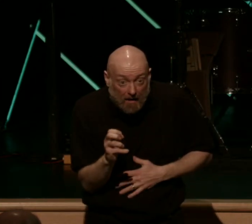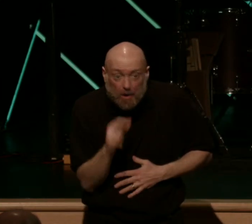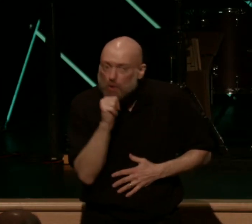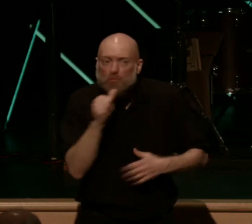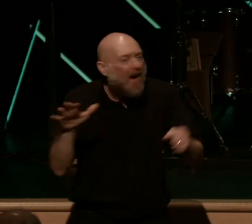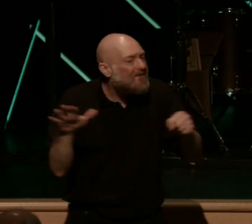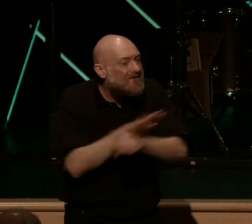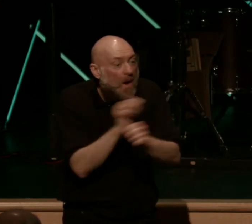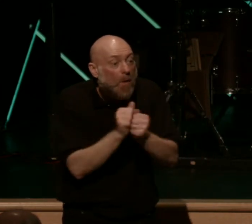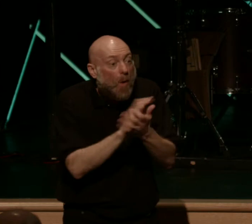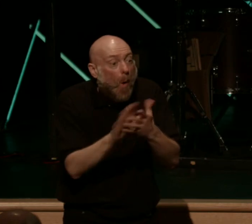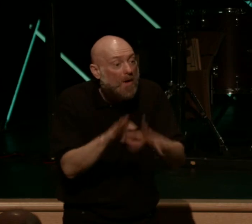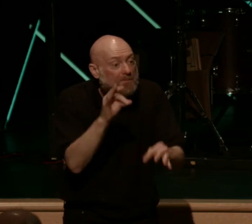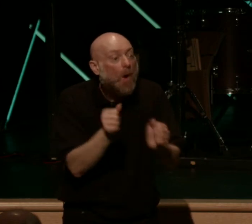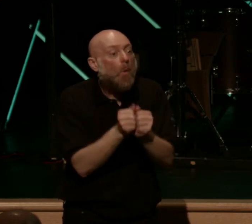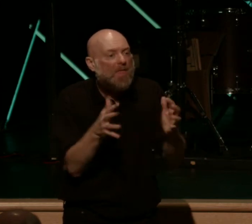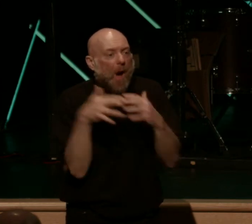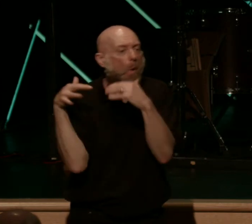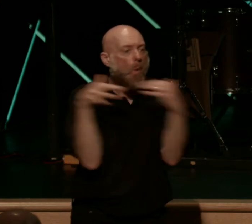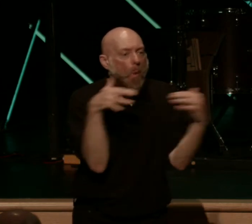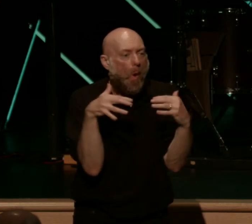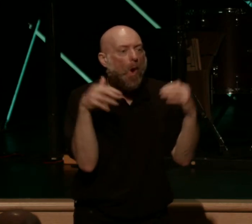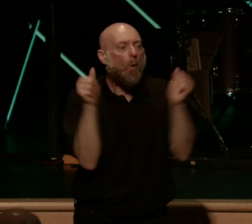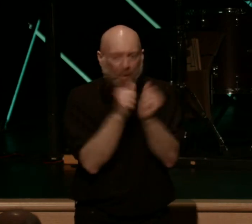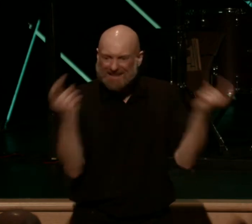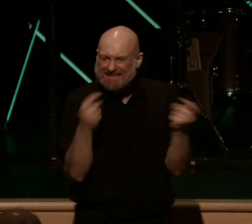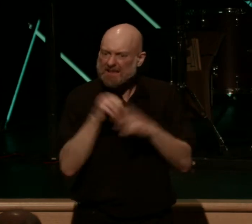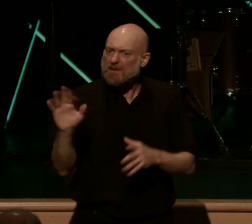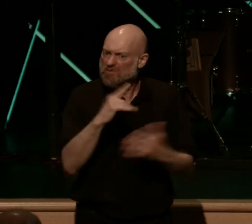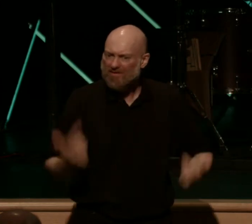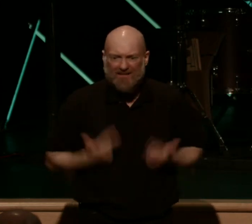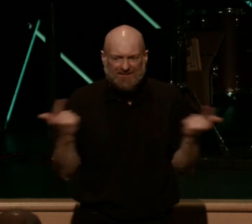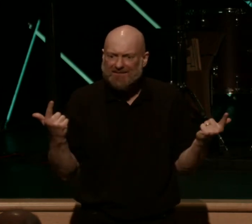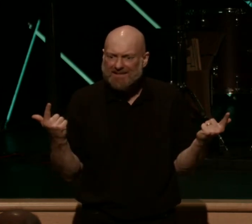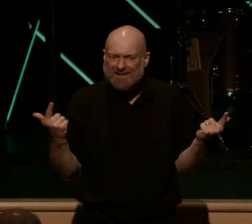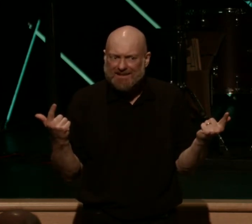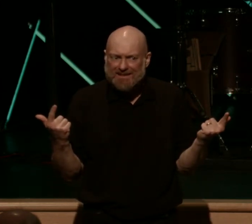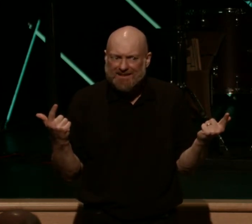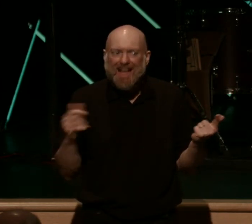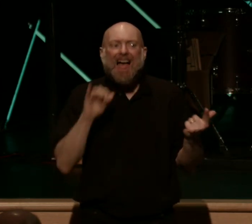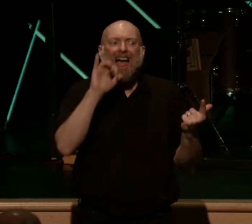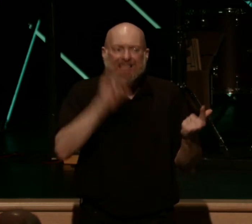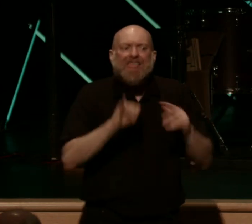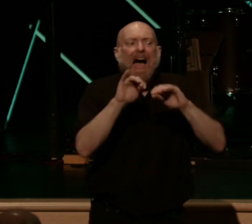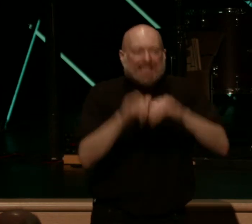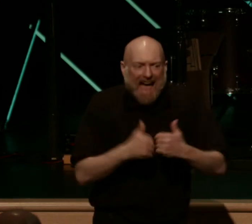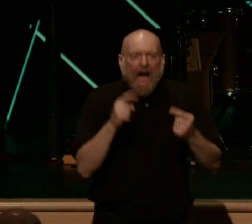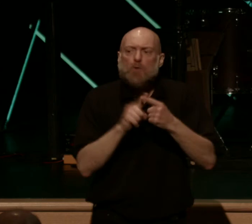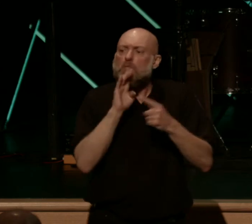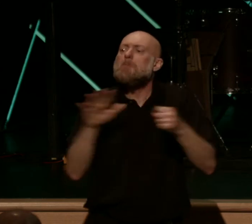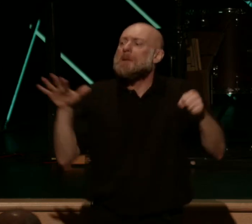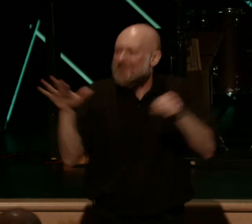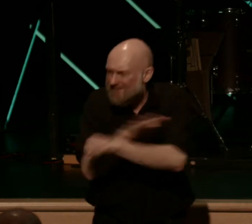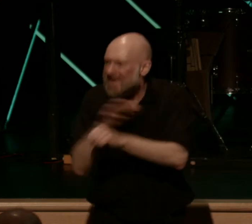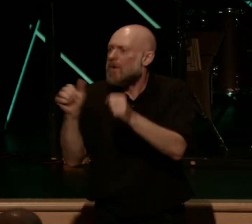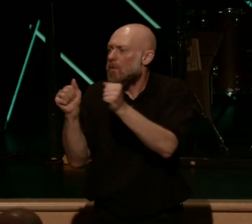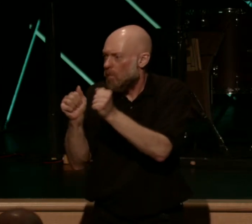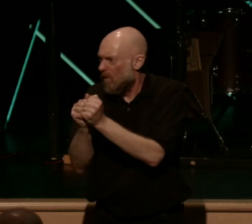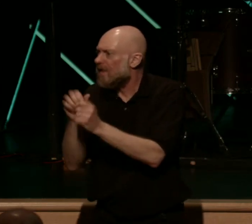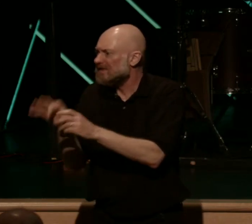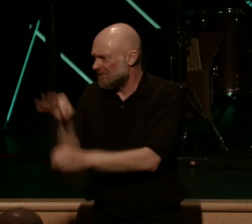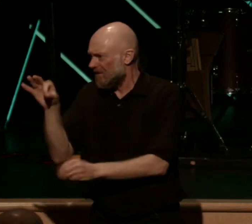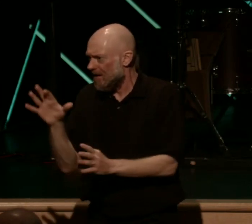Spirit apart from making war with sin. This is how to be filled with the